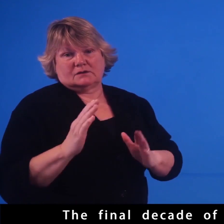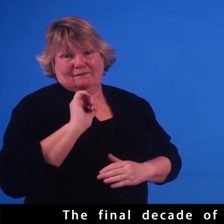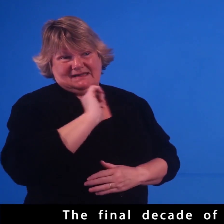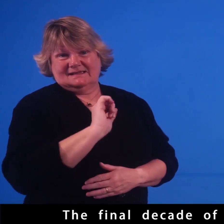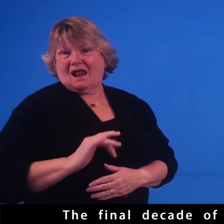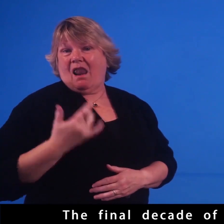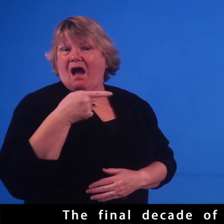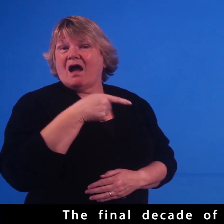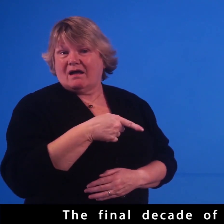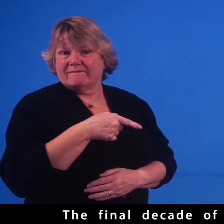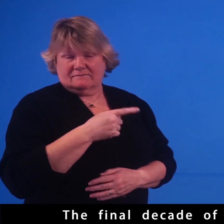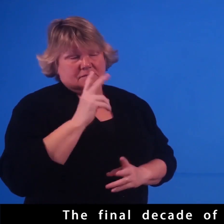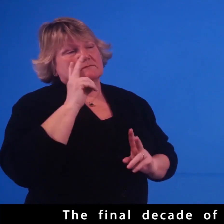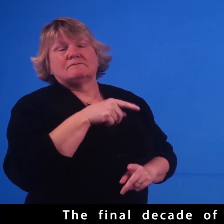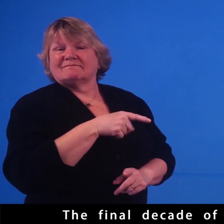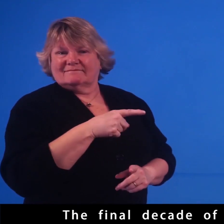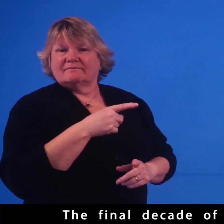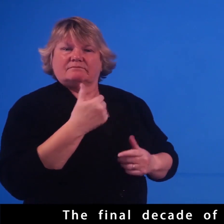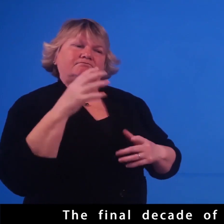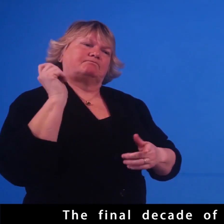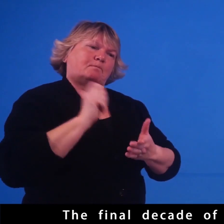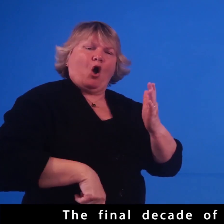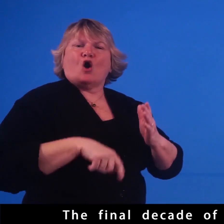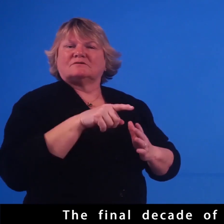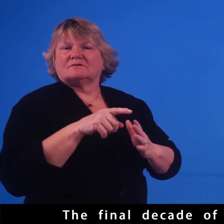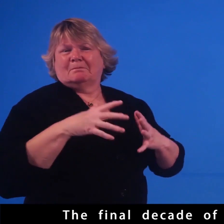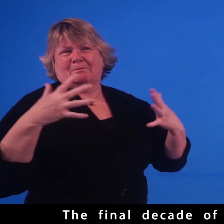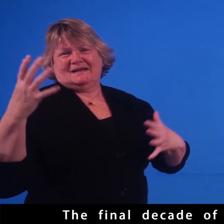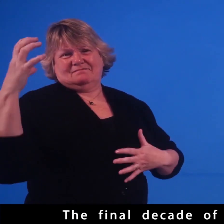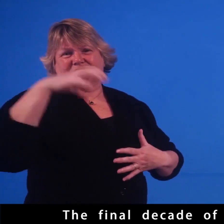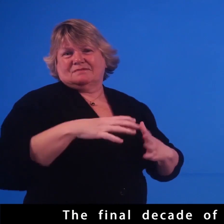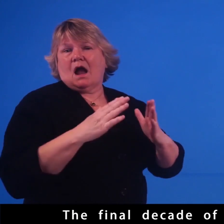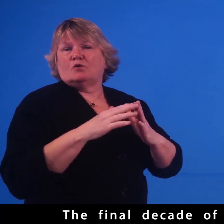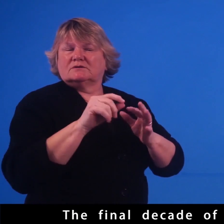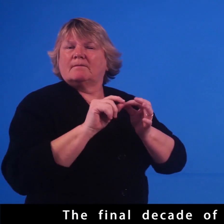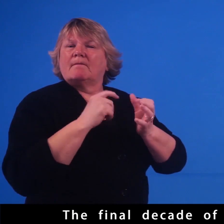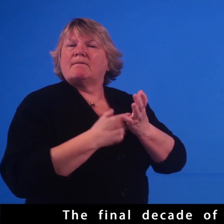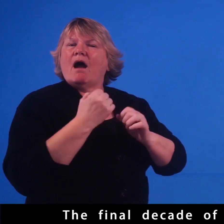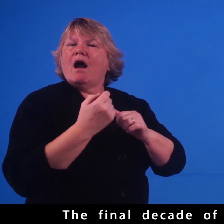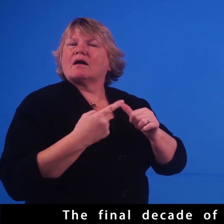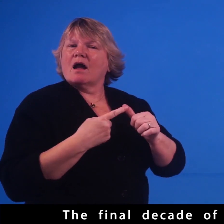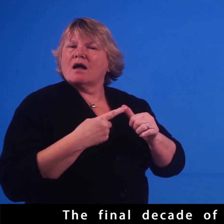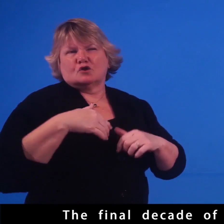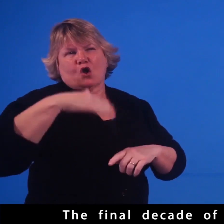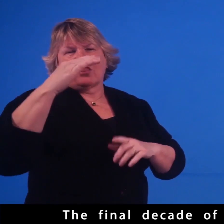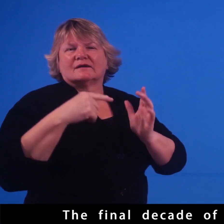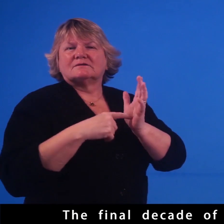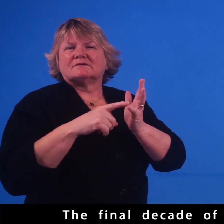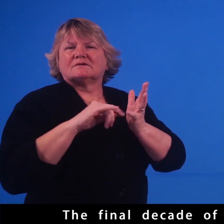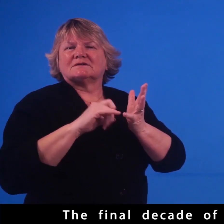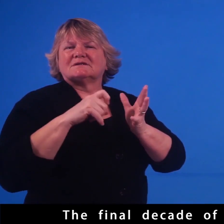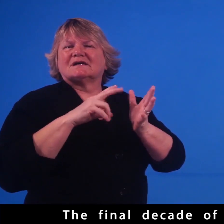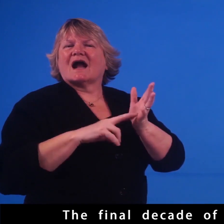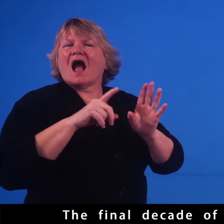The final decade of Bellany's life saw him acquire a large house in Barga, northern Tuscany,